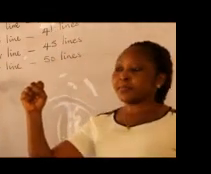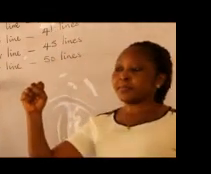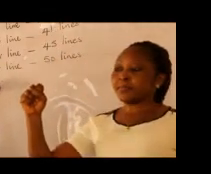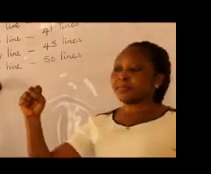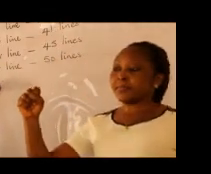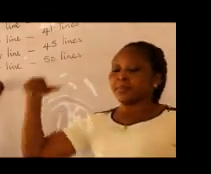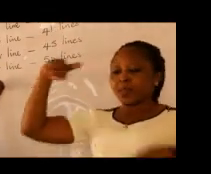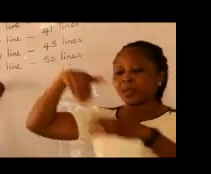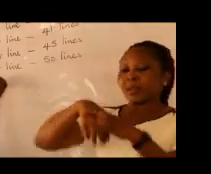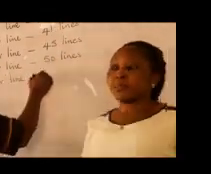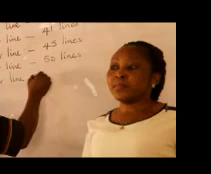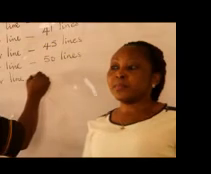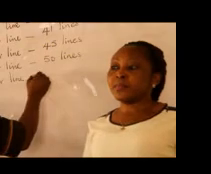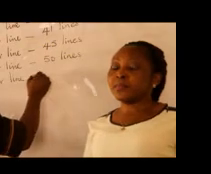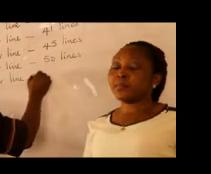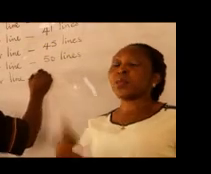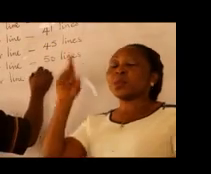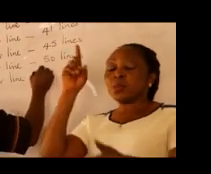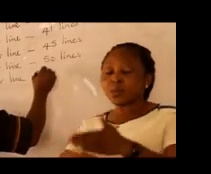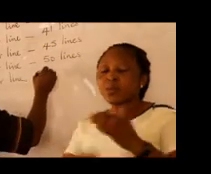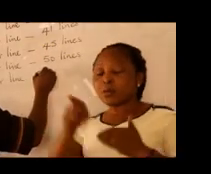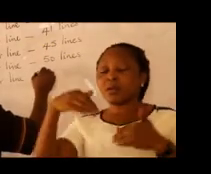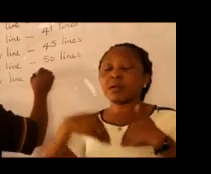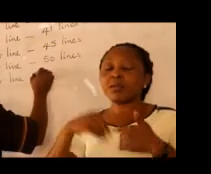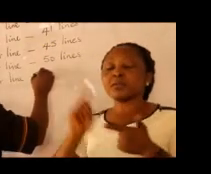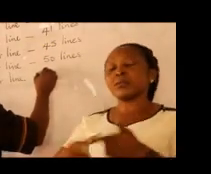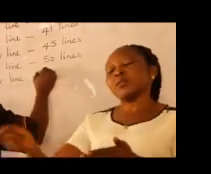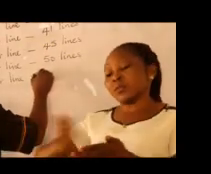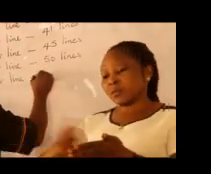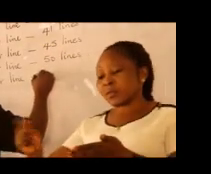per line, what you have to write is